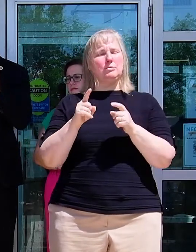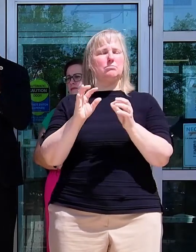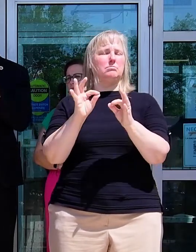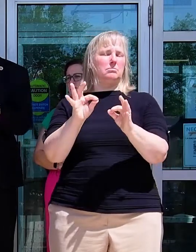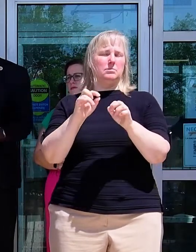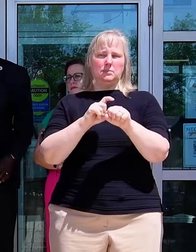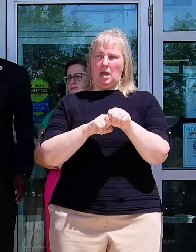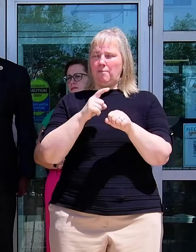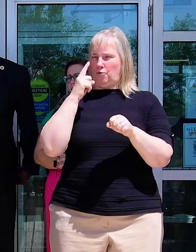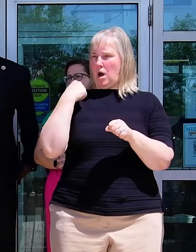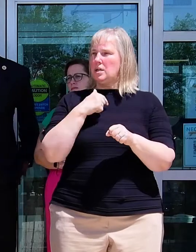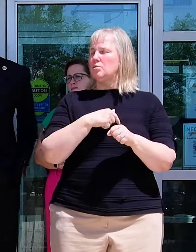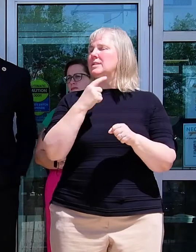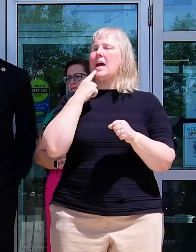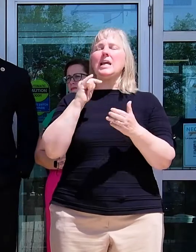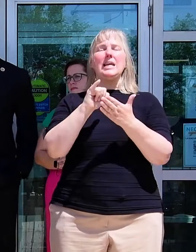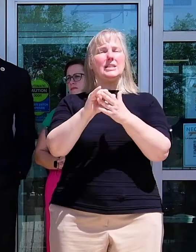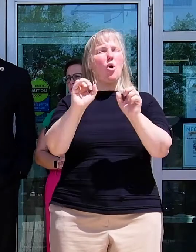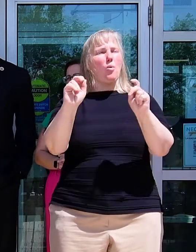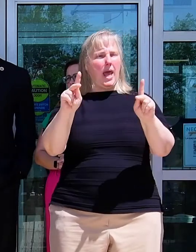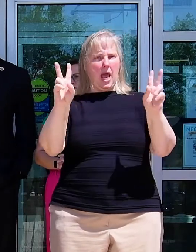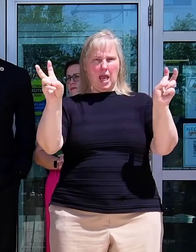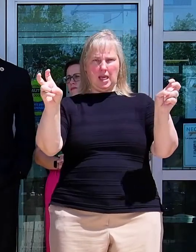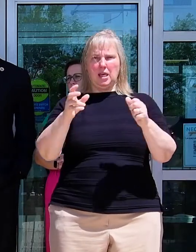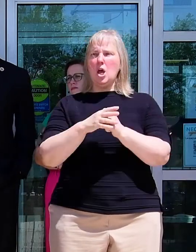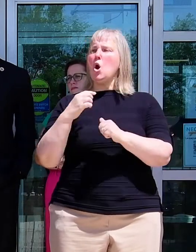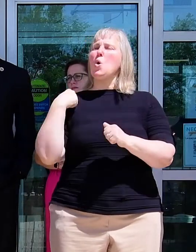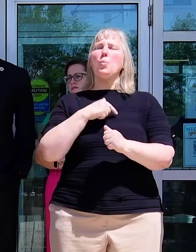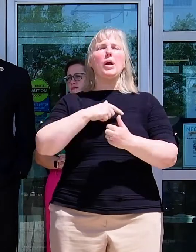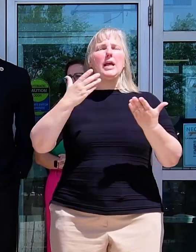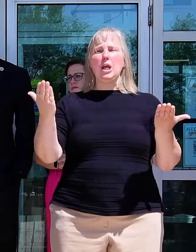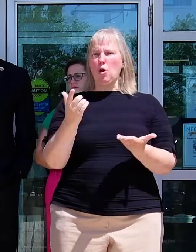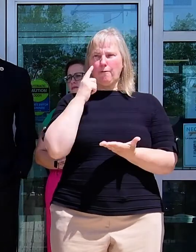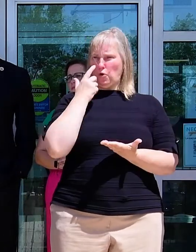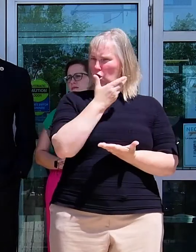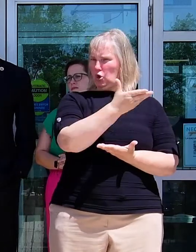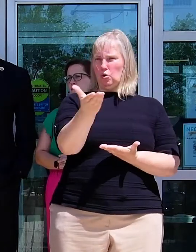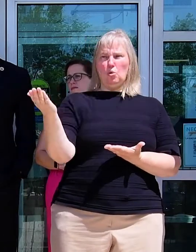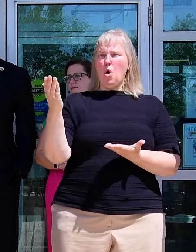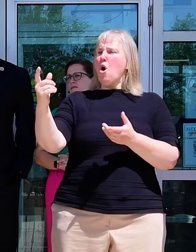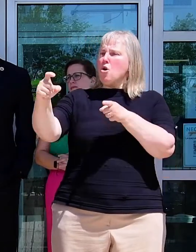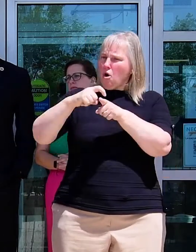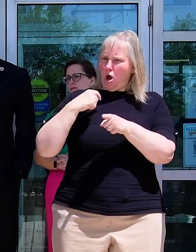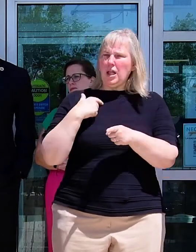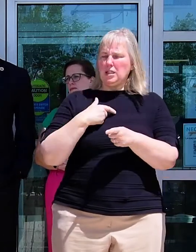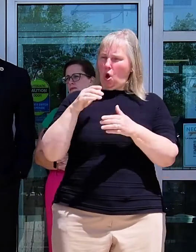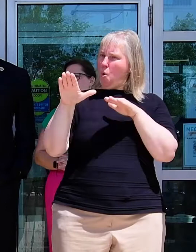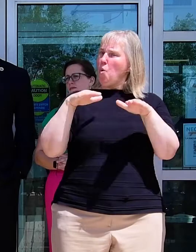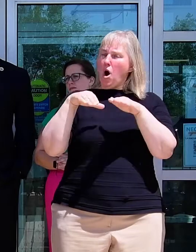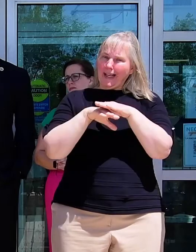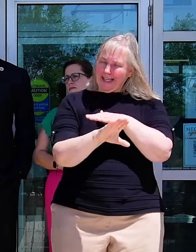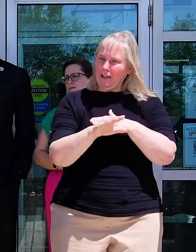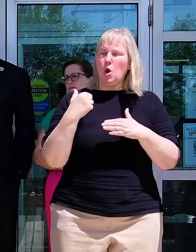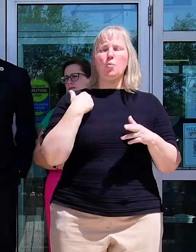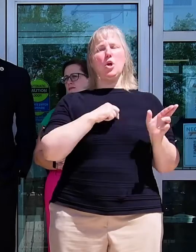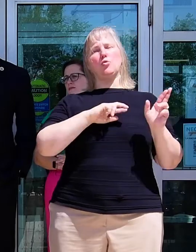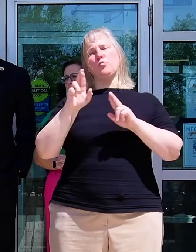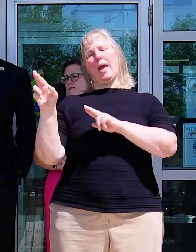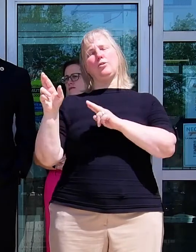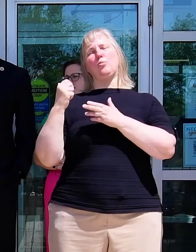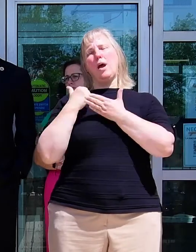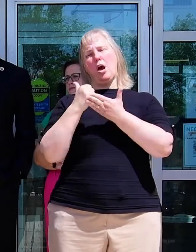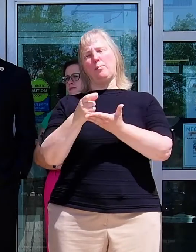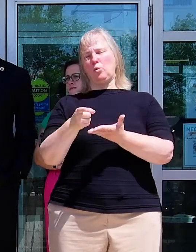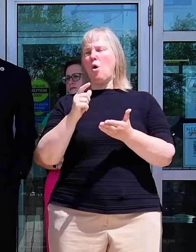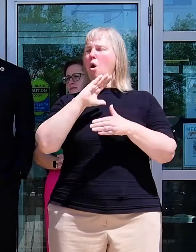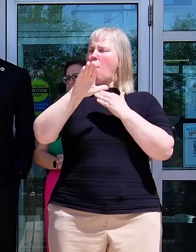us to say, it is okay. We're here for you. Call us, walk in. We are ready to help you. All